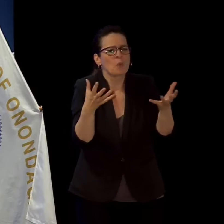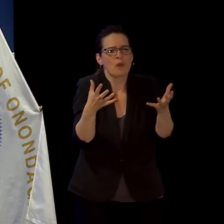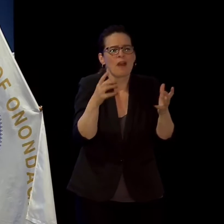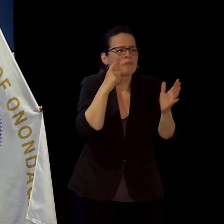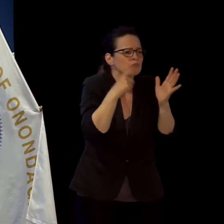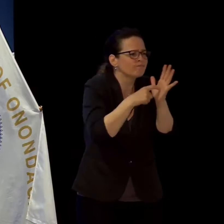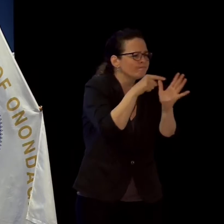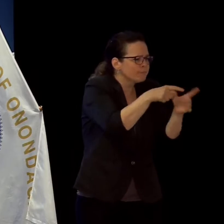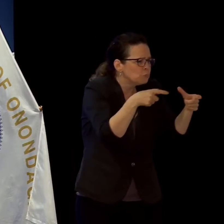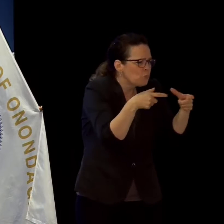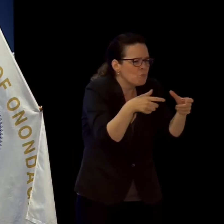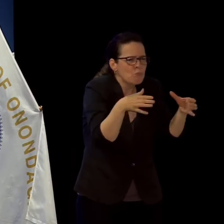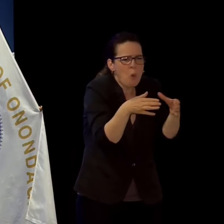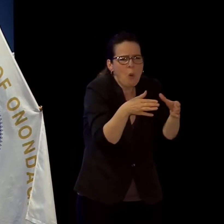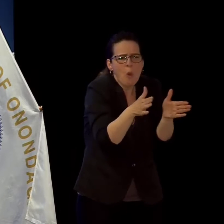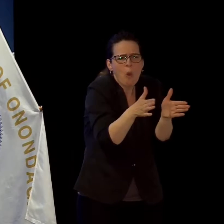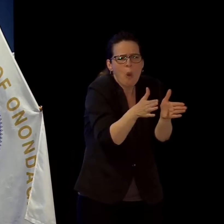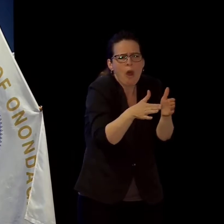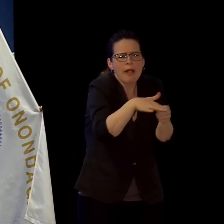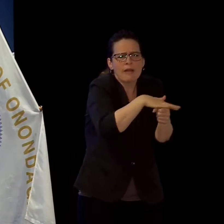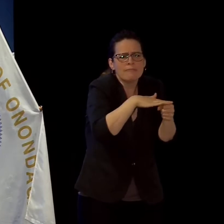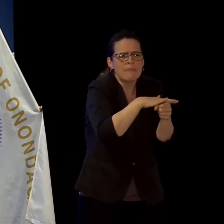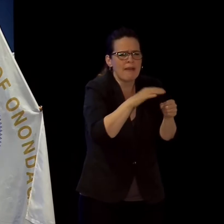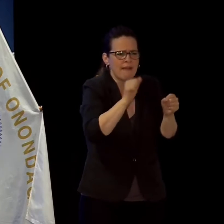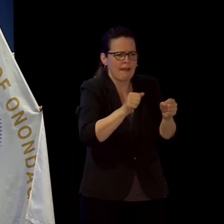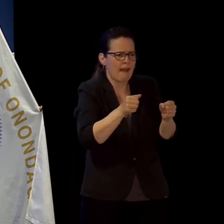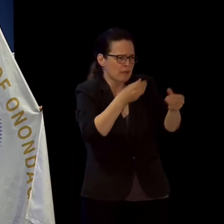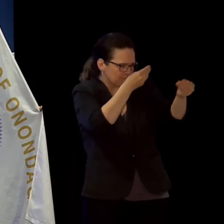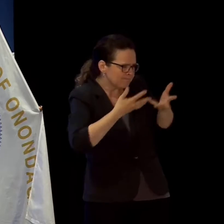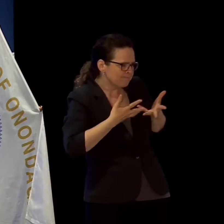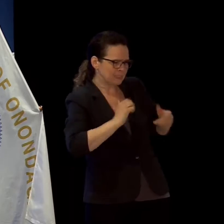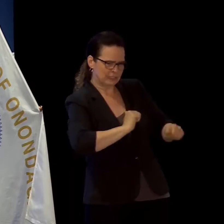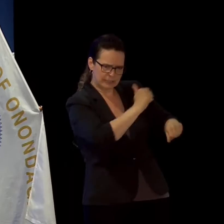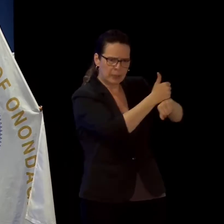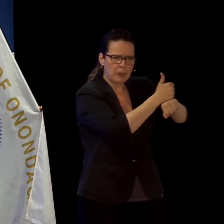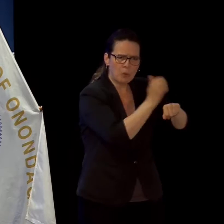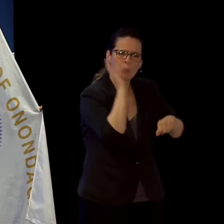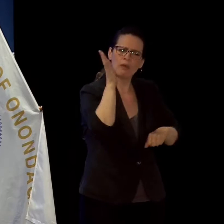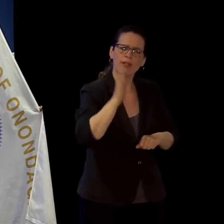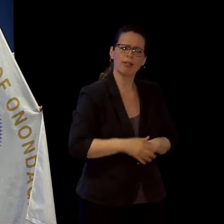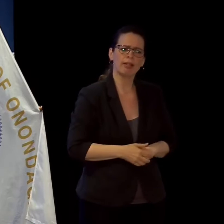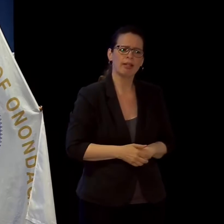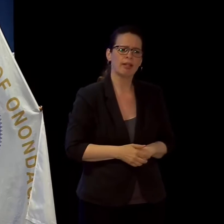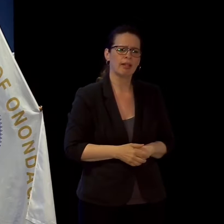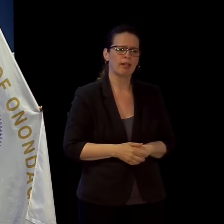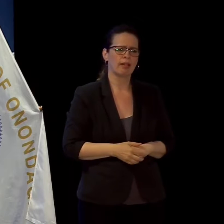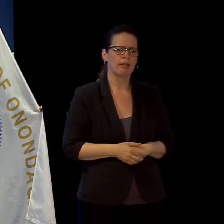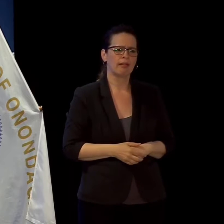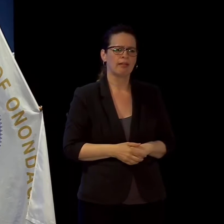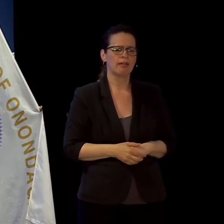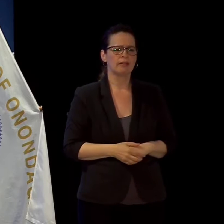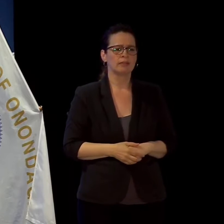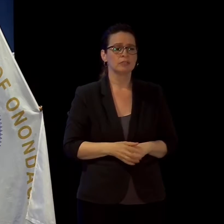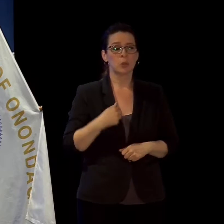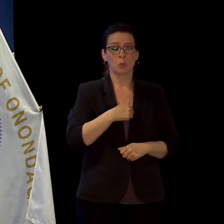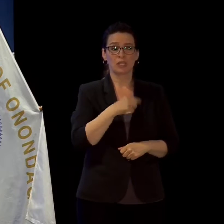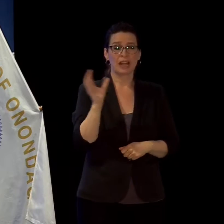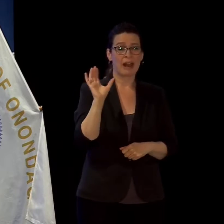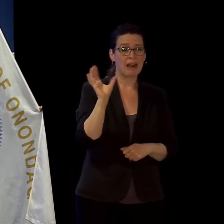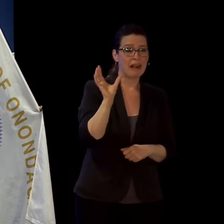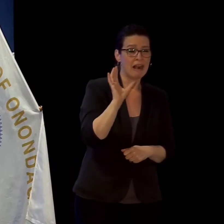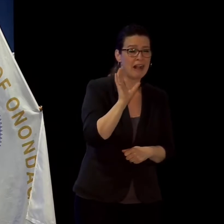and reach out to us. It's going to get to the point where we're going to be in neighborhoods hunting for